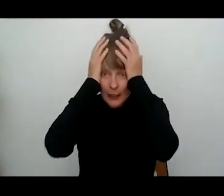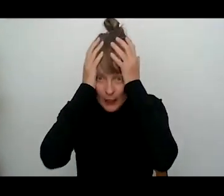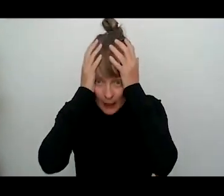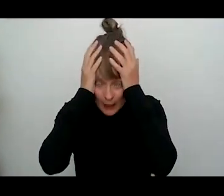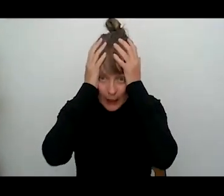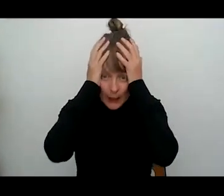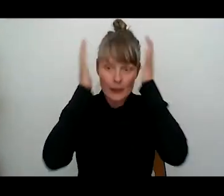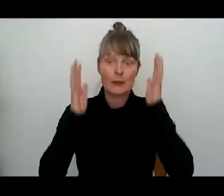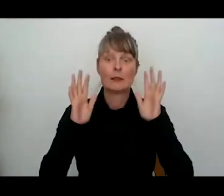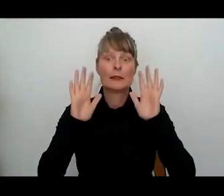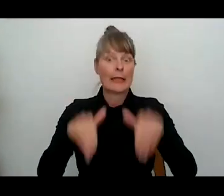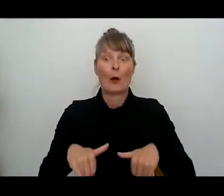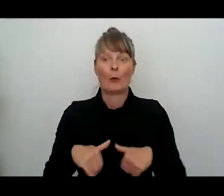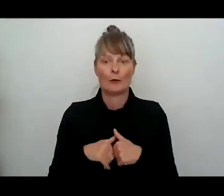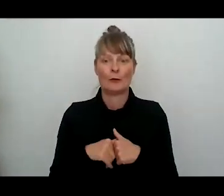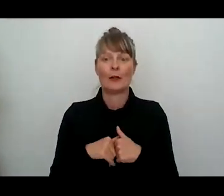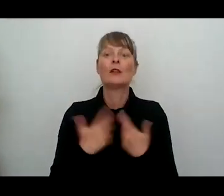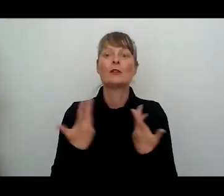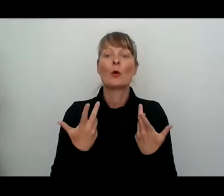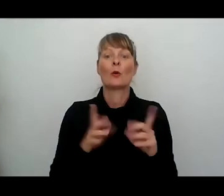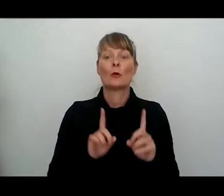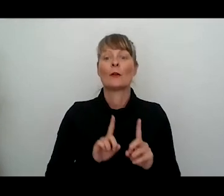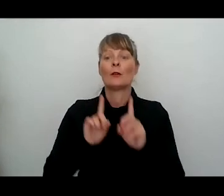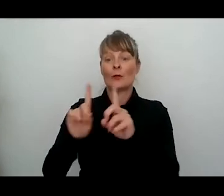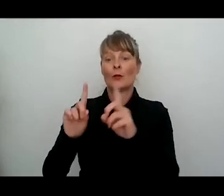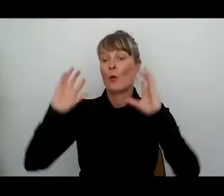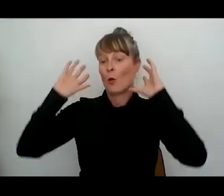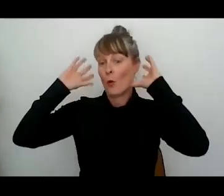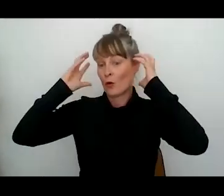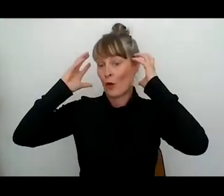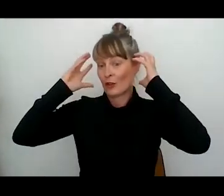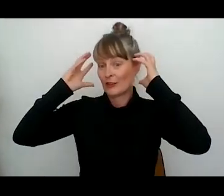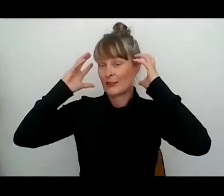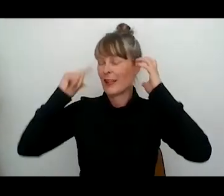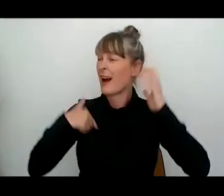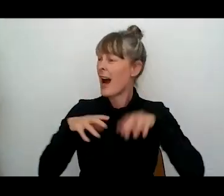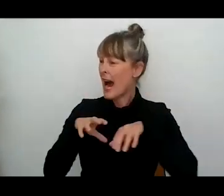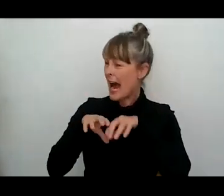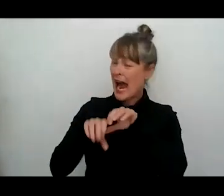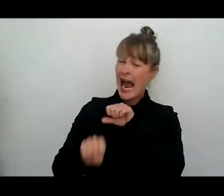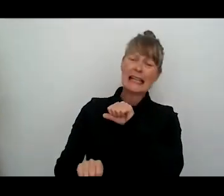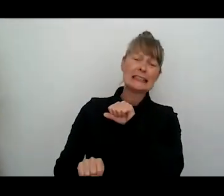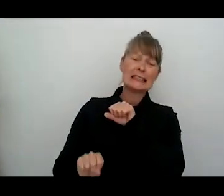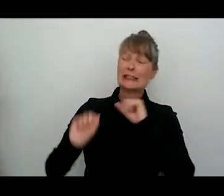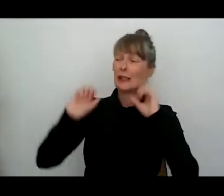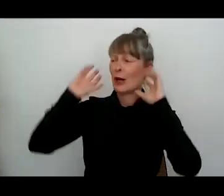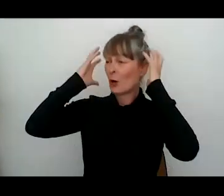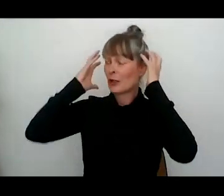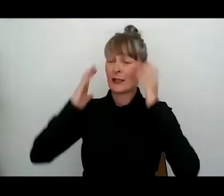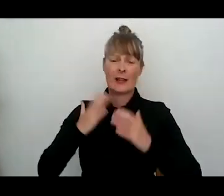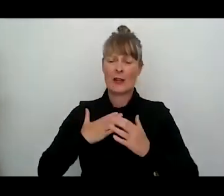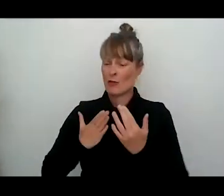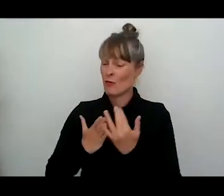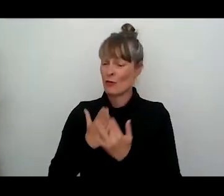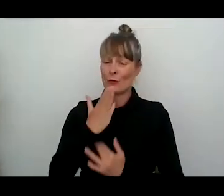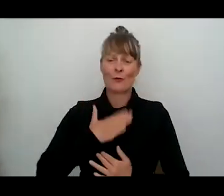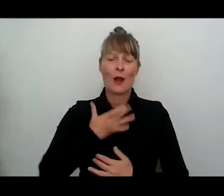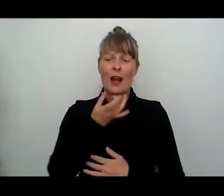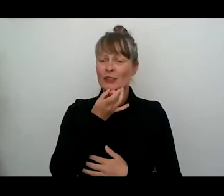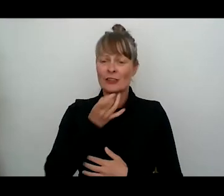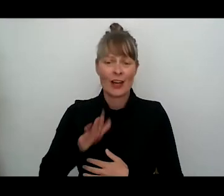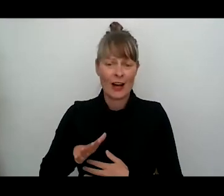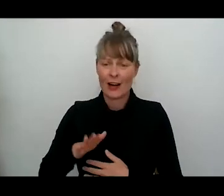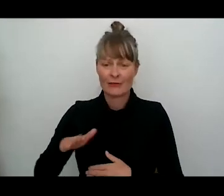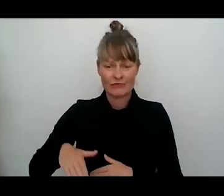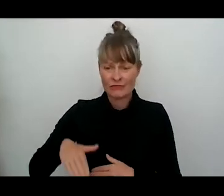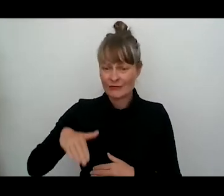audiologist, and I hated the audiologist throughout my childhood. I hated every time